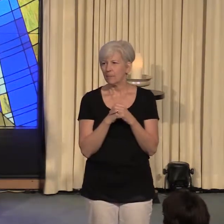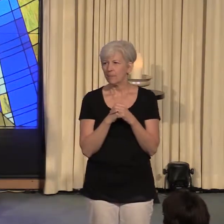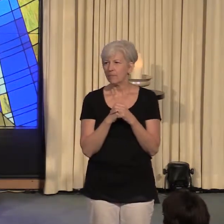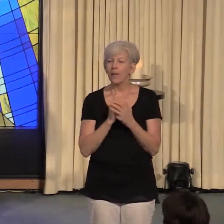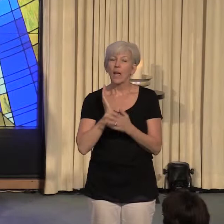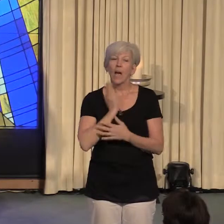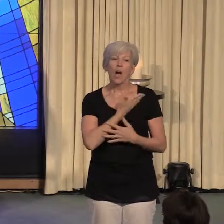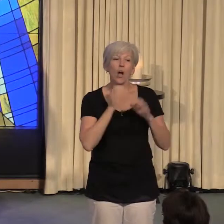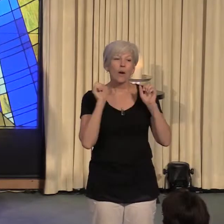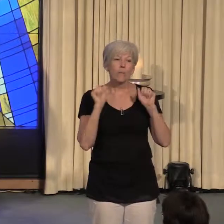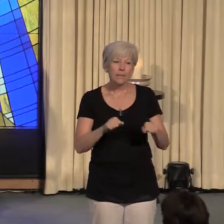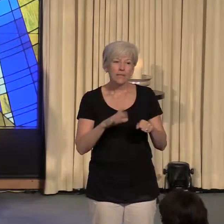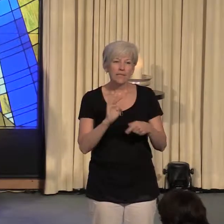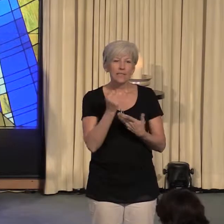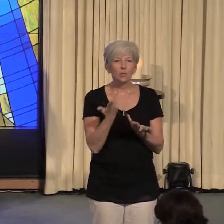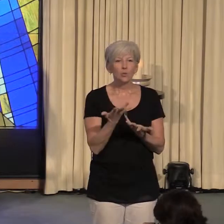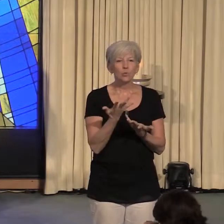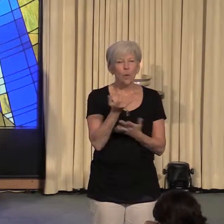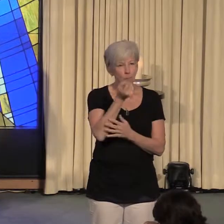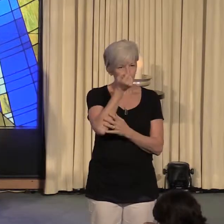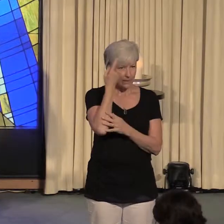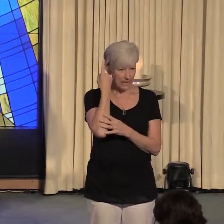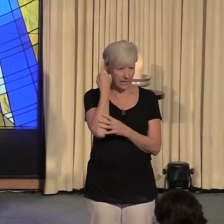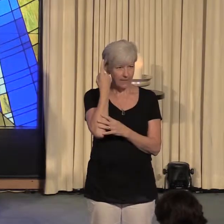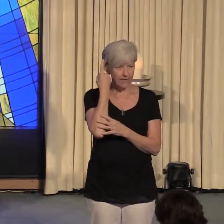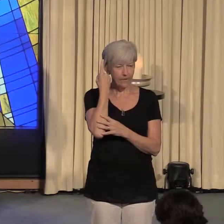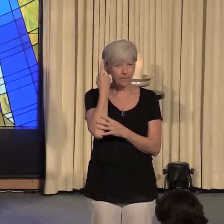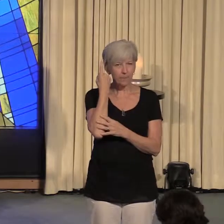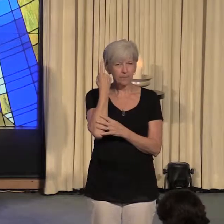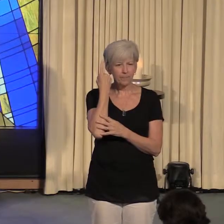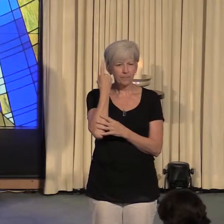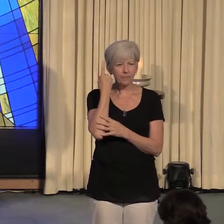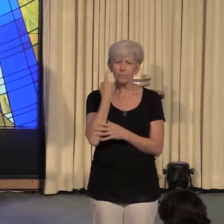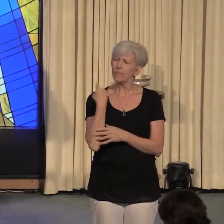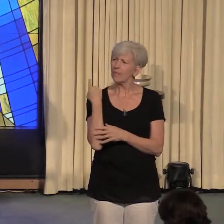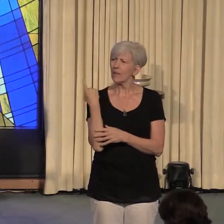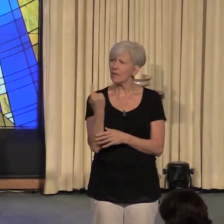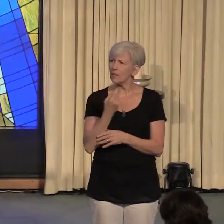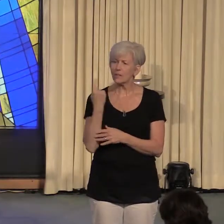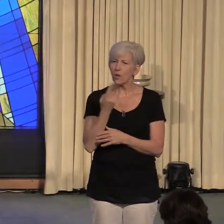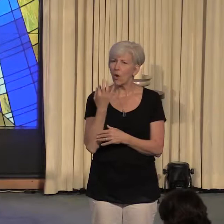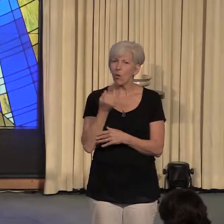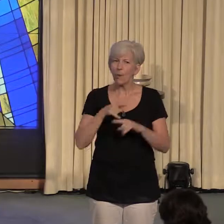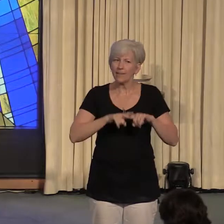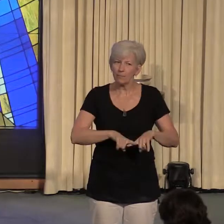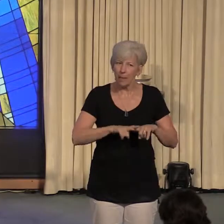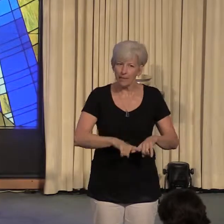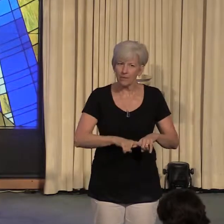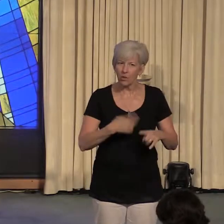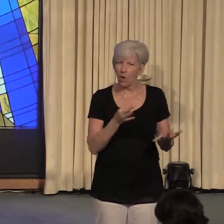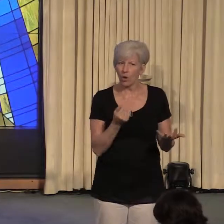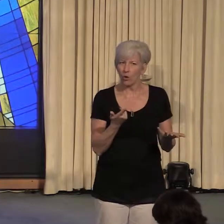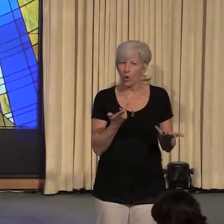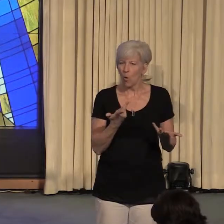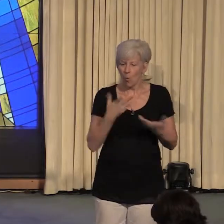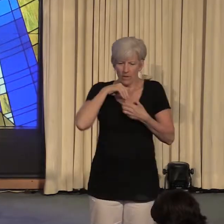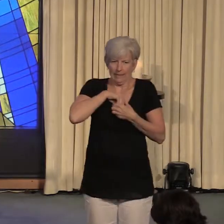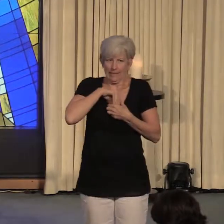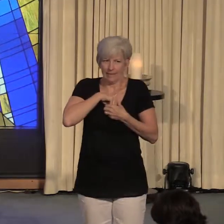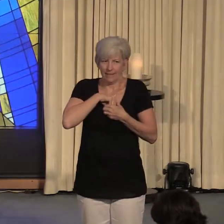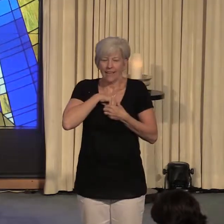Our ability to perceive is always going to be based at some level on what we're carrying around with us.